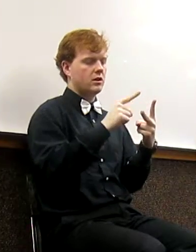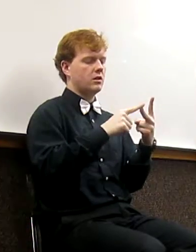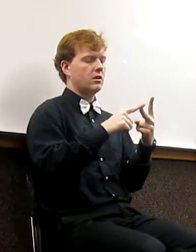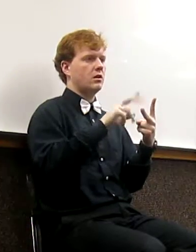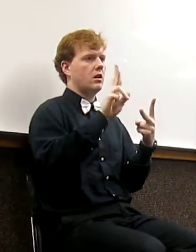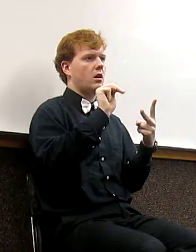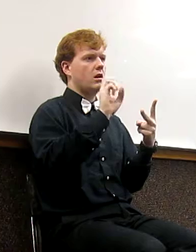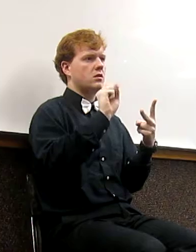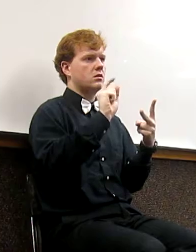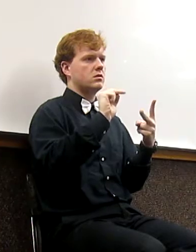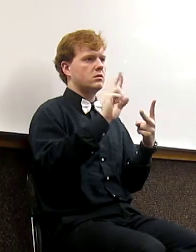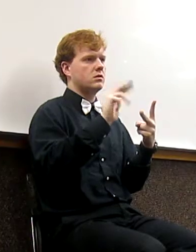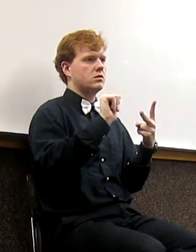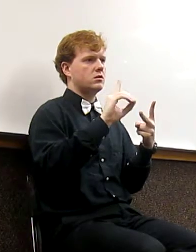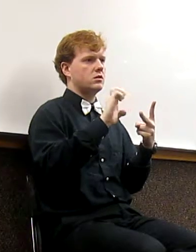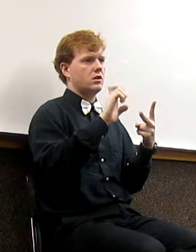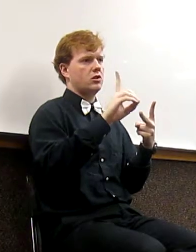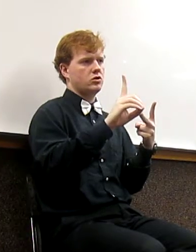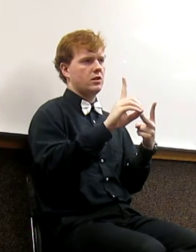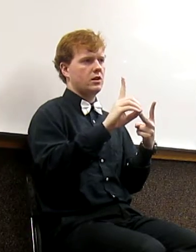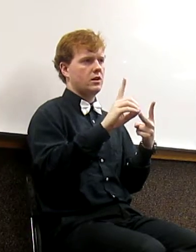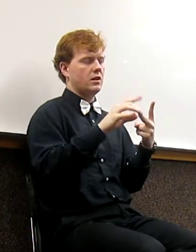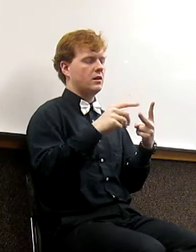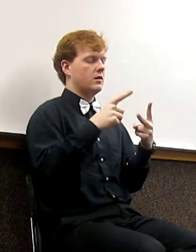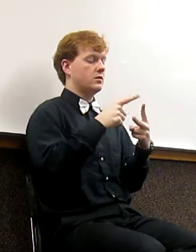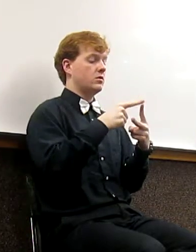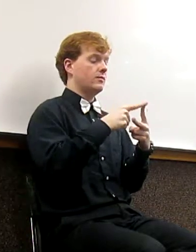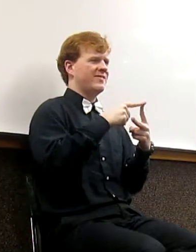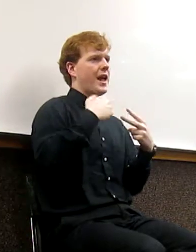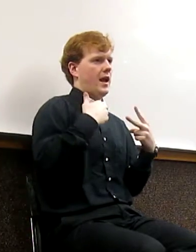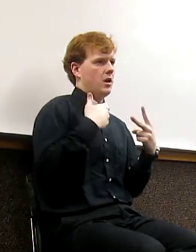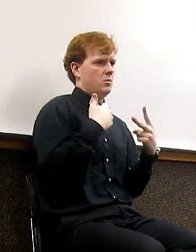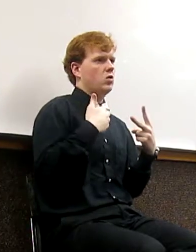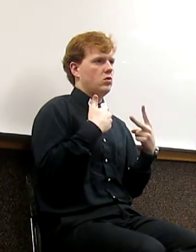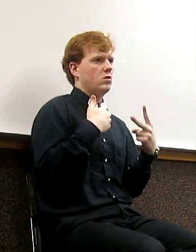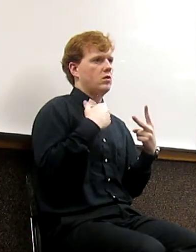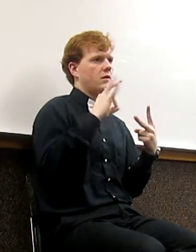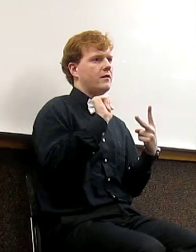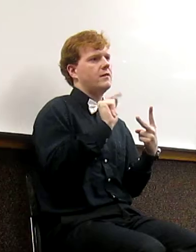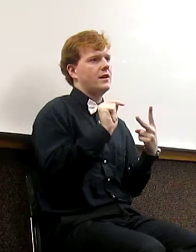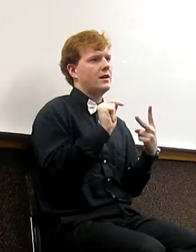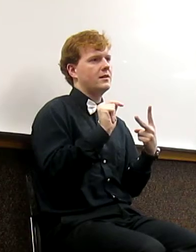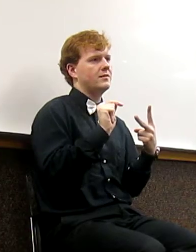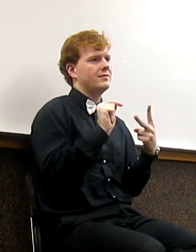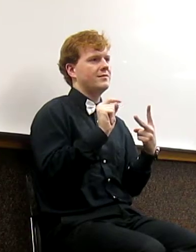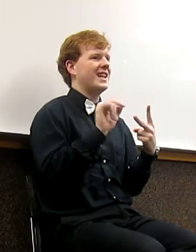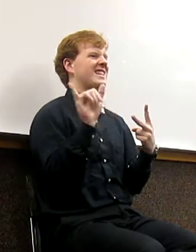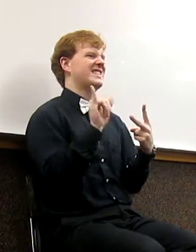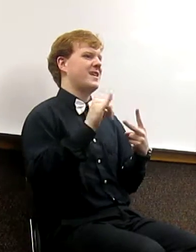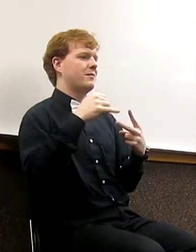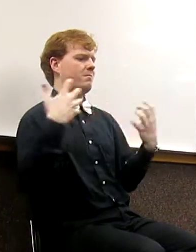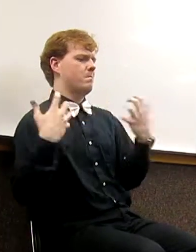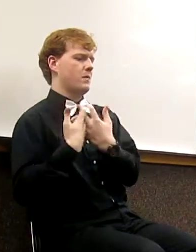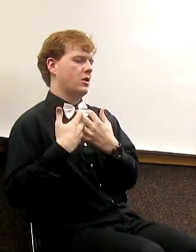So a saturated fat, I'll just tell you now, is animal fats. So our same list is complete proteins like